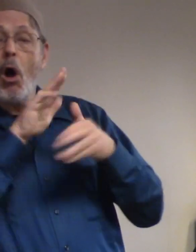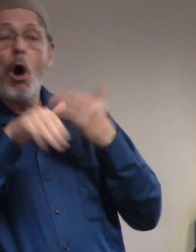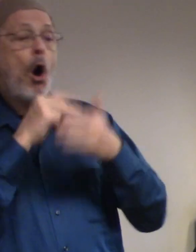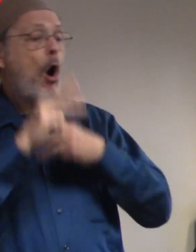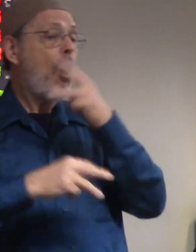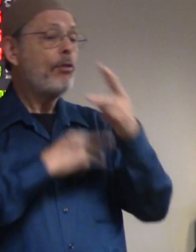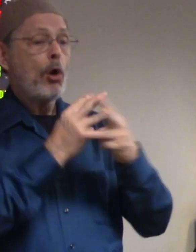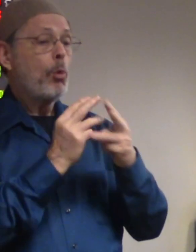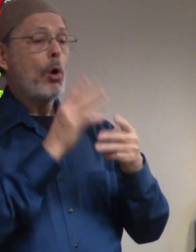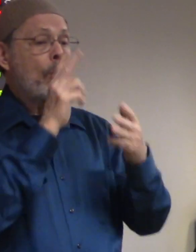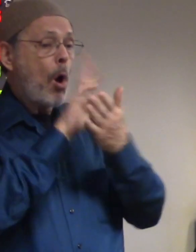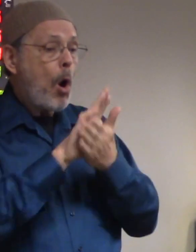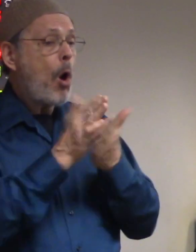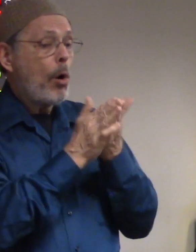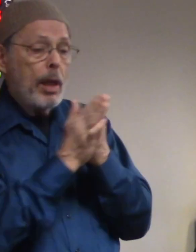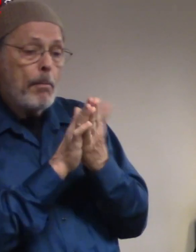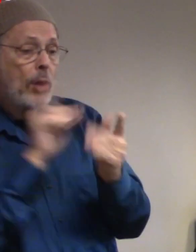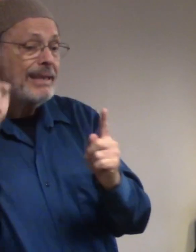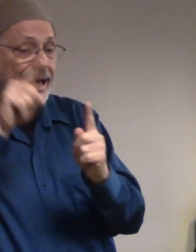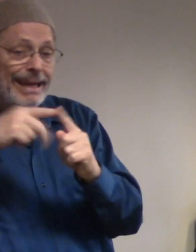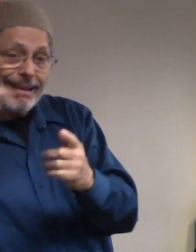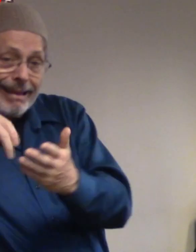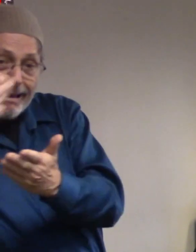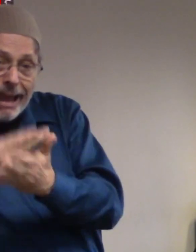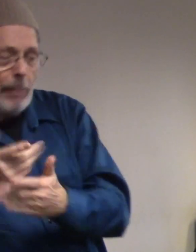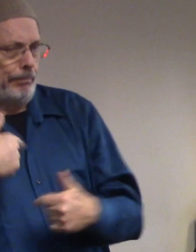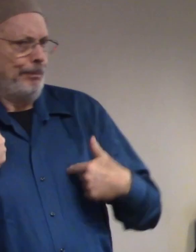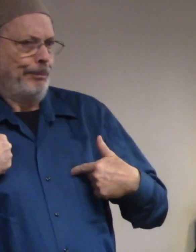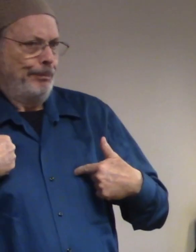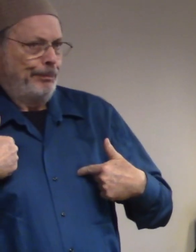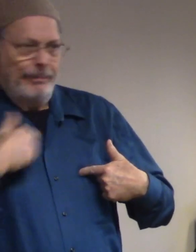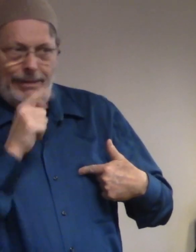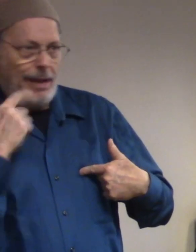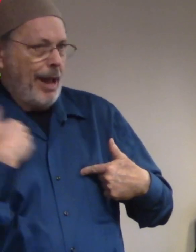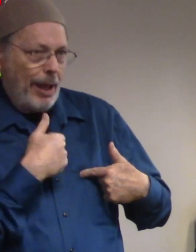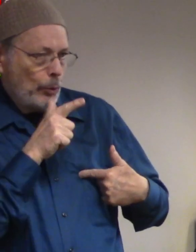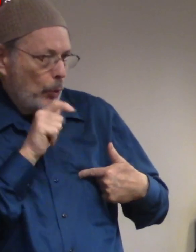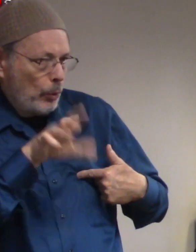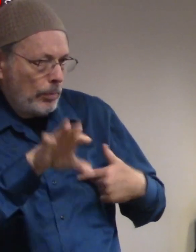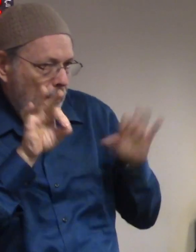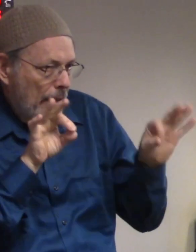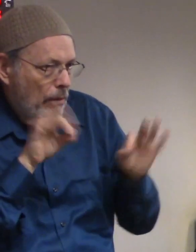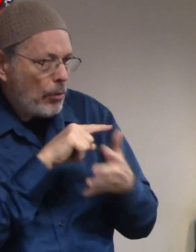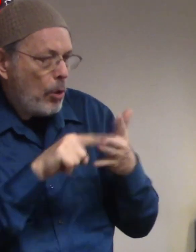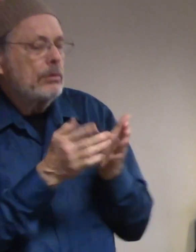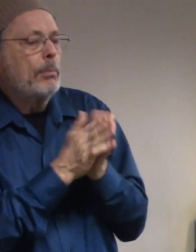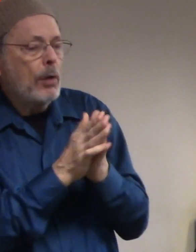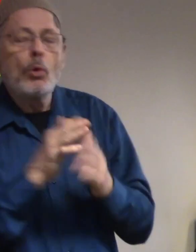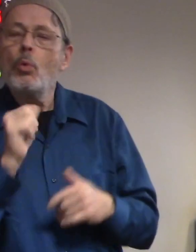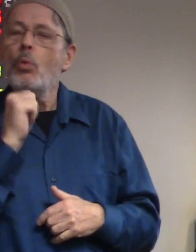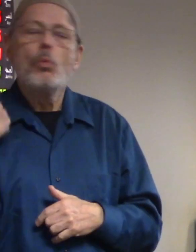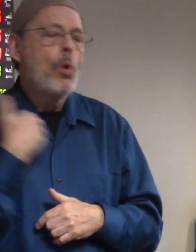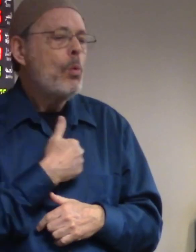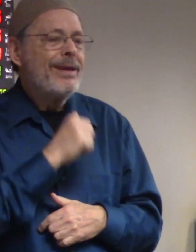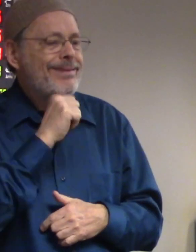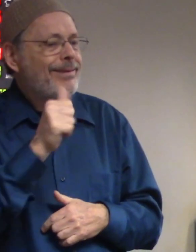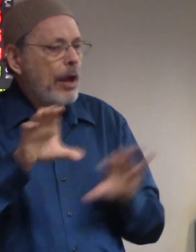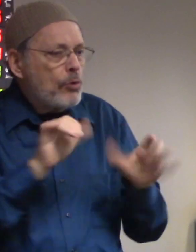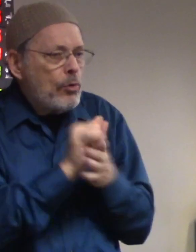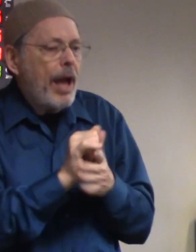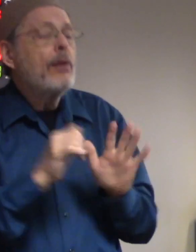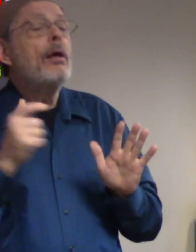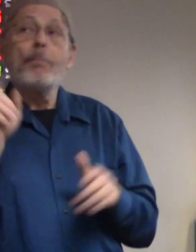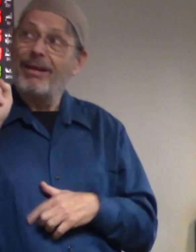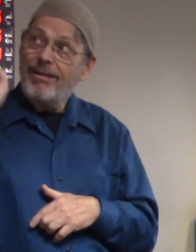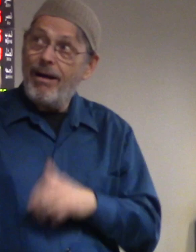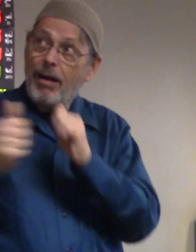his coming sallallahu alayhi wa sallam. It was Allah subhanahu wa ta'ala. It was not us that raised his remembrance sallallahu alayhi wa sallam. It was Allah subhanahu wa